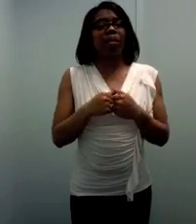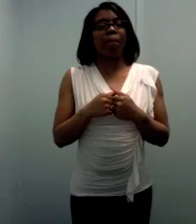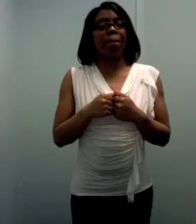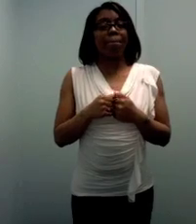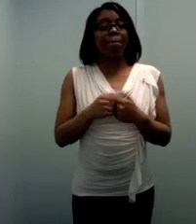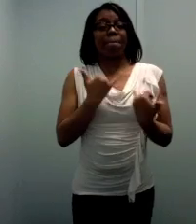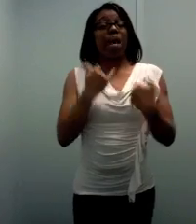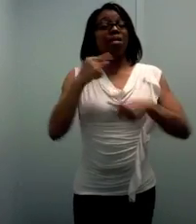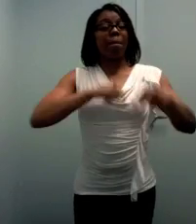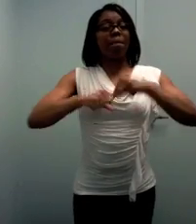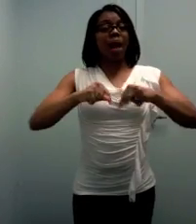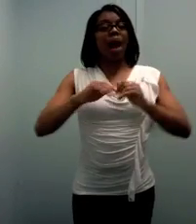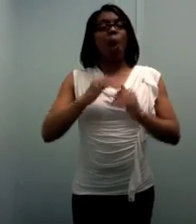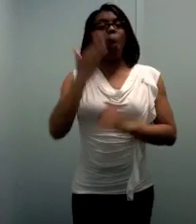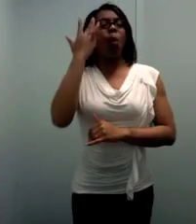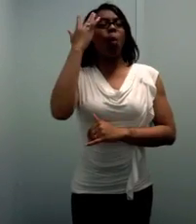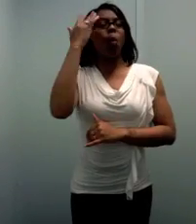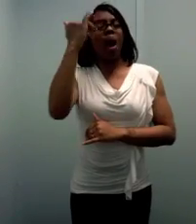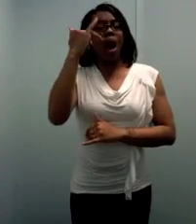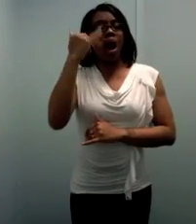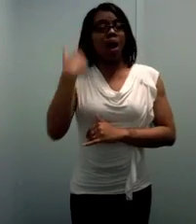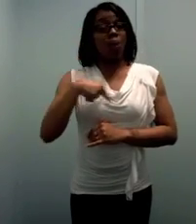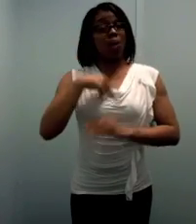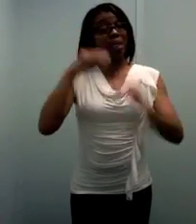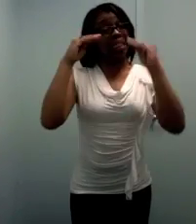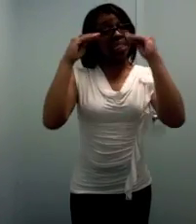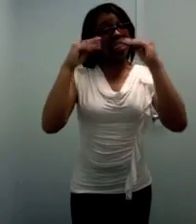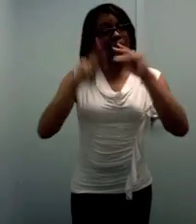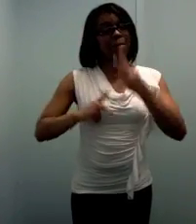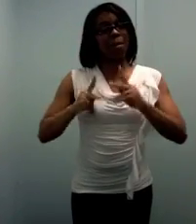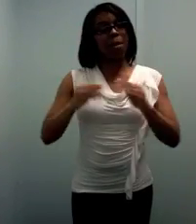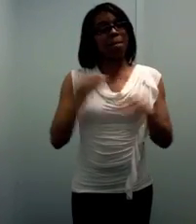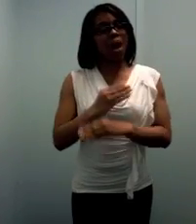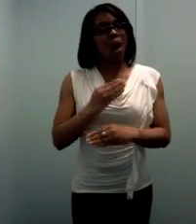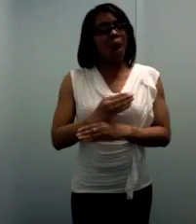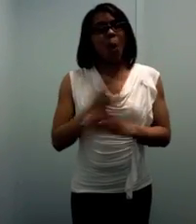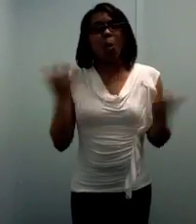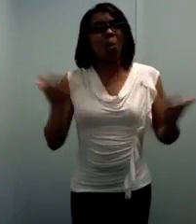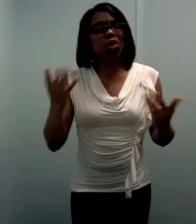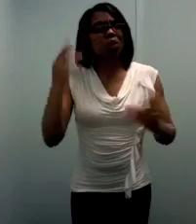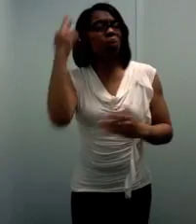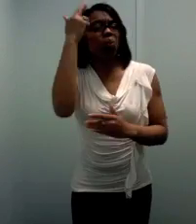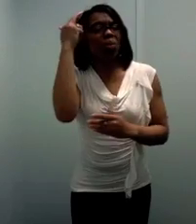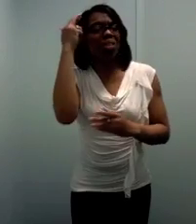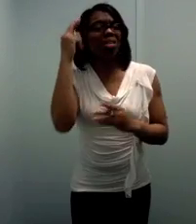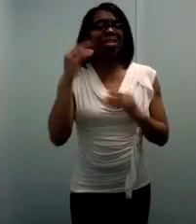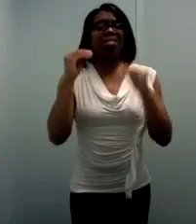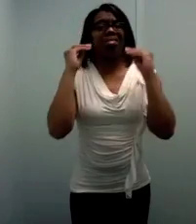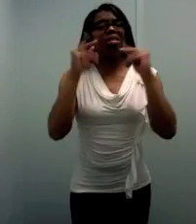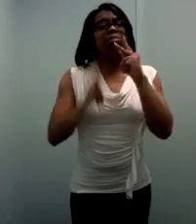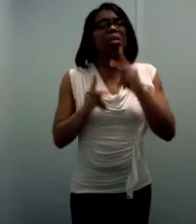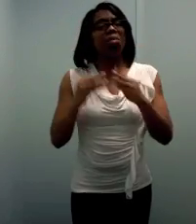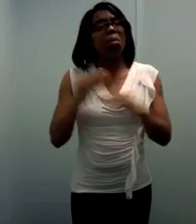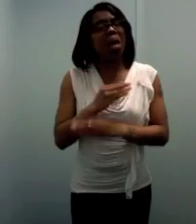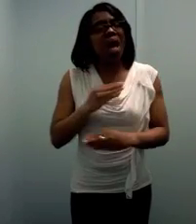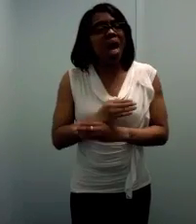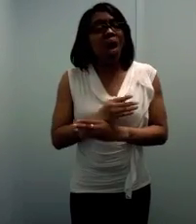are we teaching people math? What's the point of teaching people math? And in particular, why are we teaching them math?